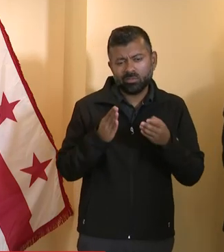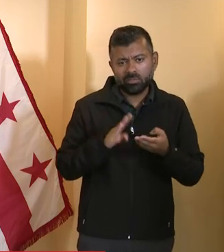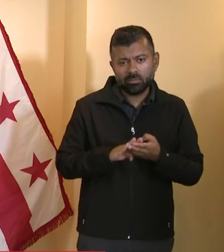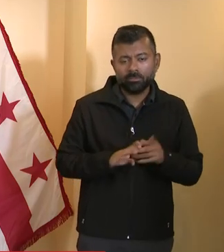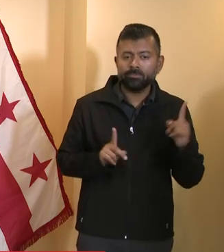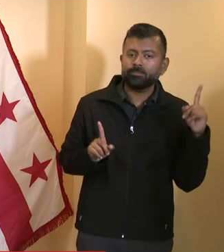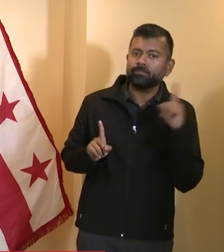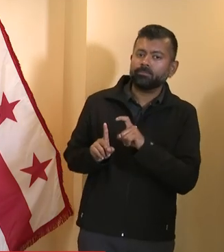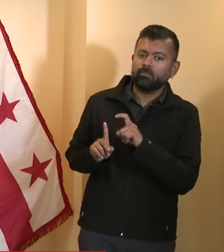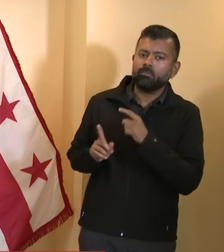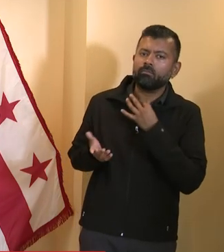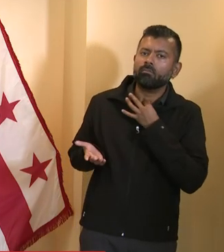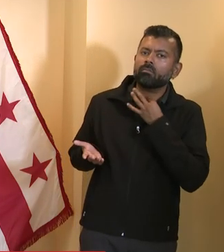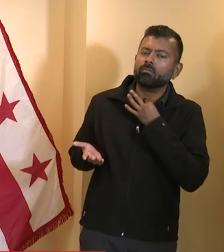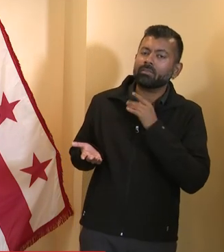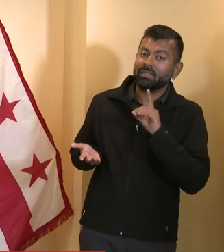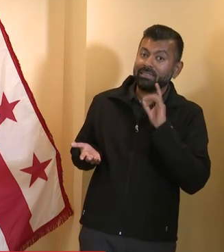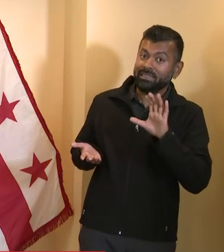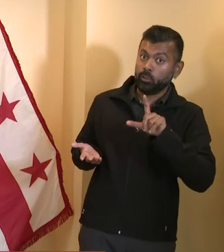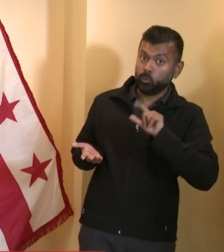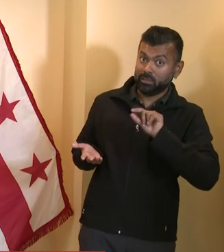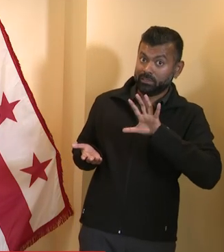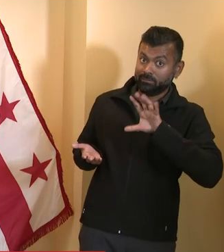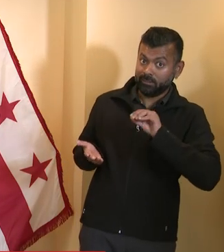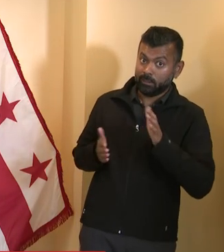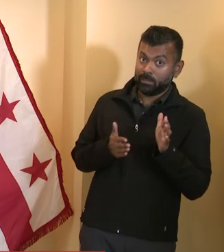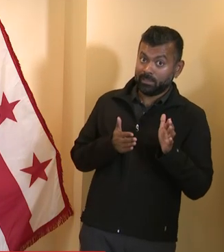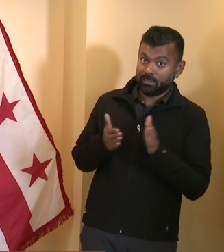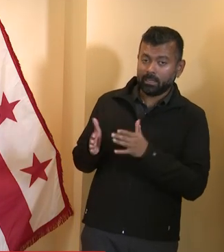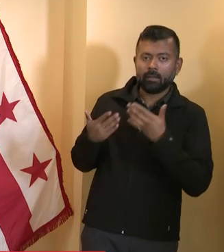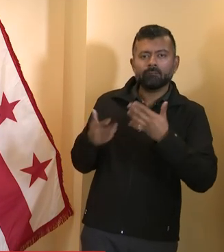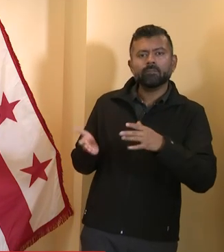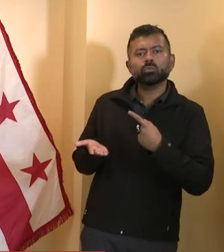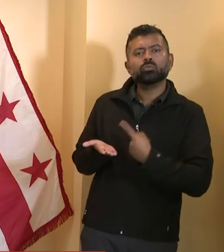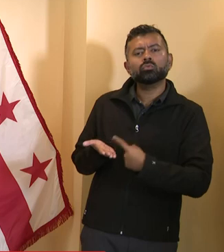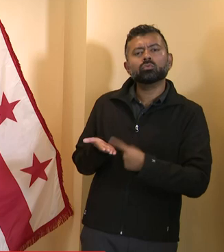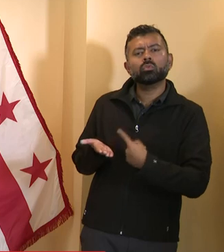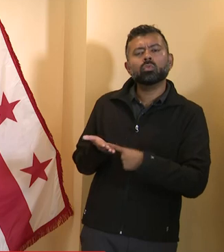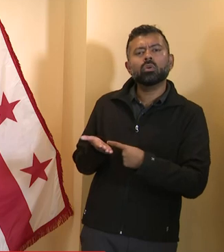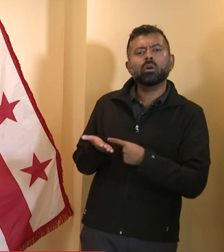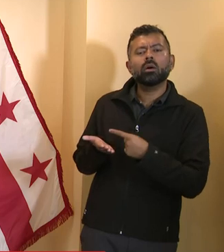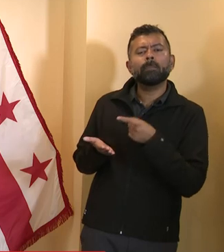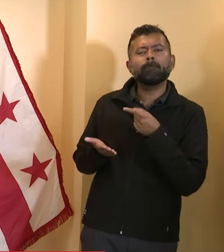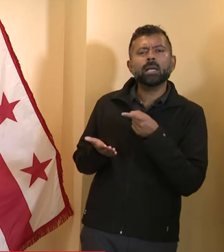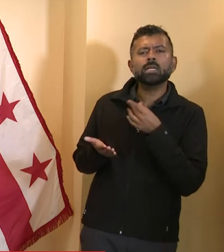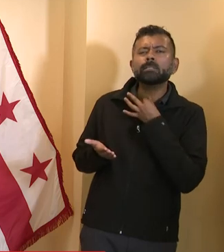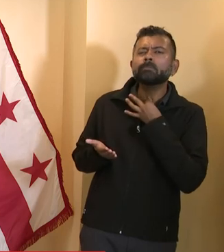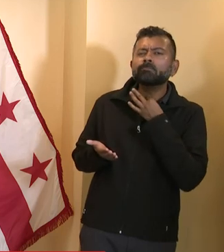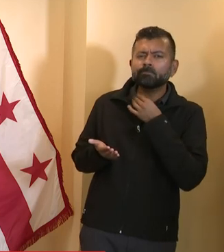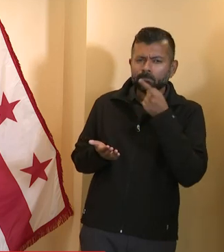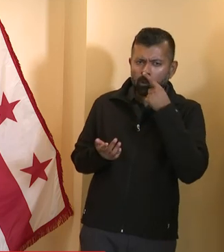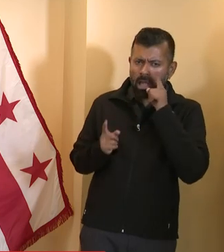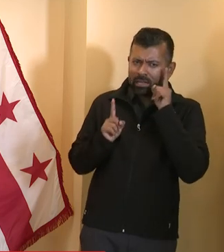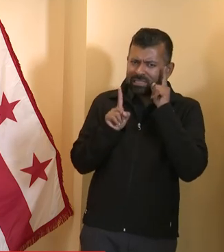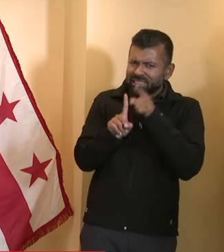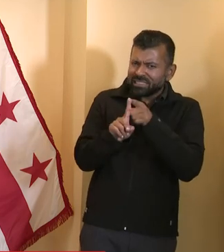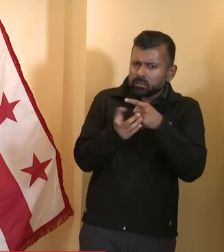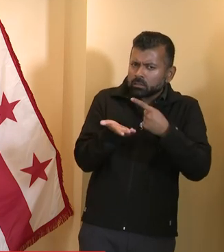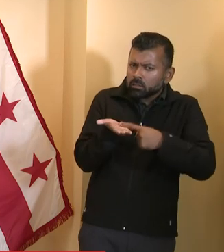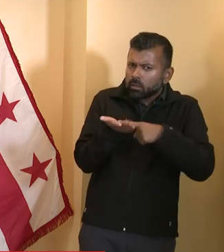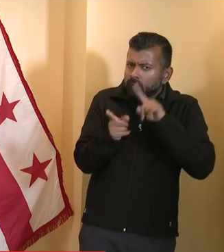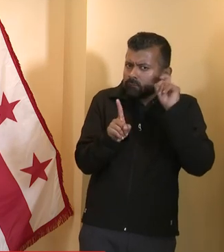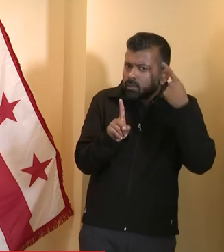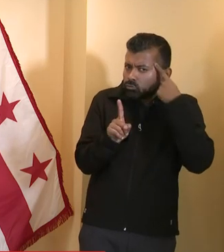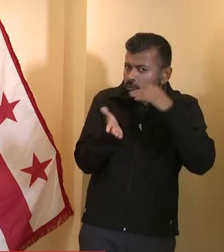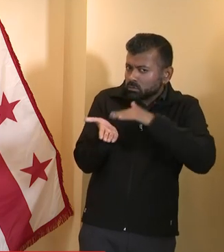you can talk some more about how these projected federal layoffs could impact things, looking further ahead down the